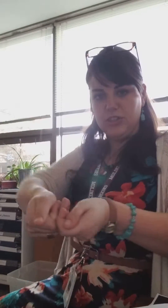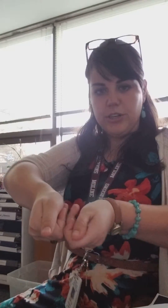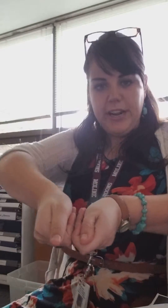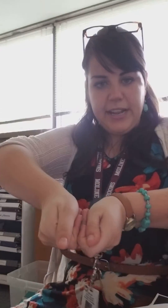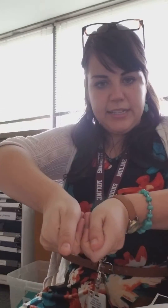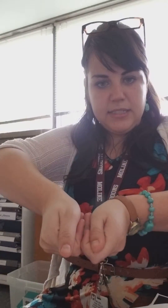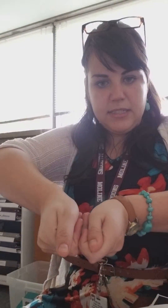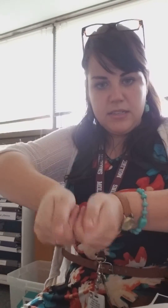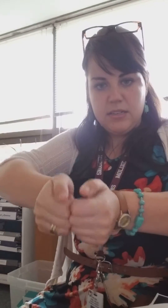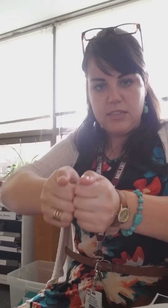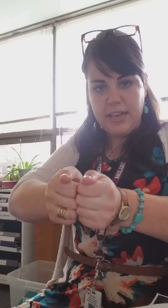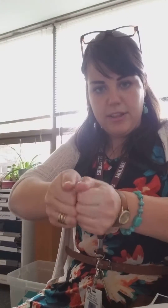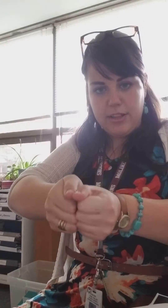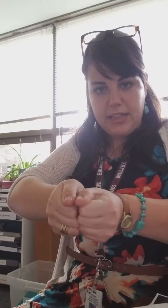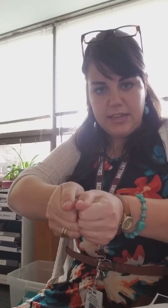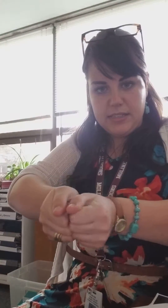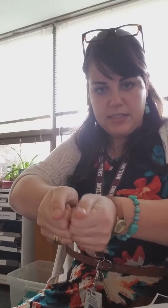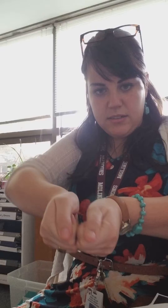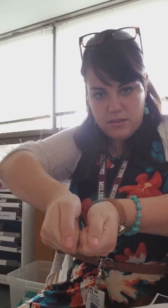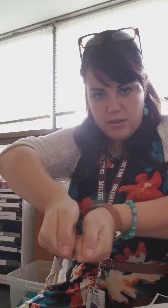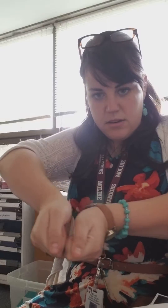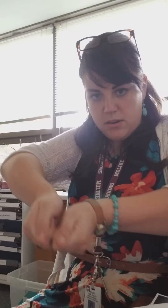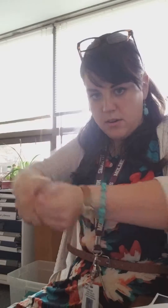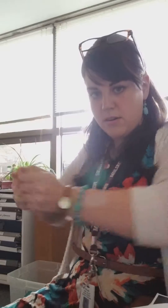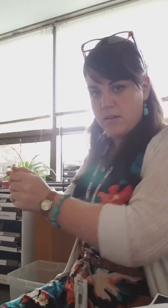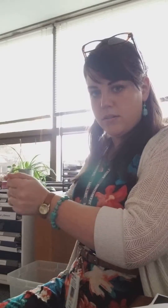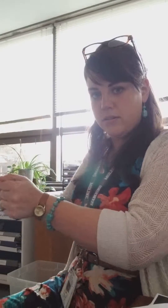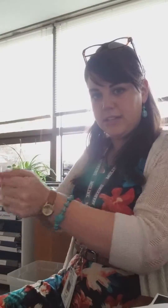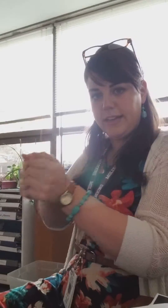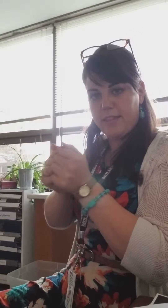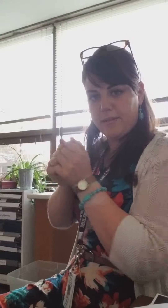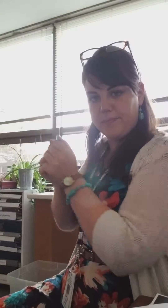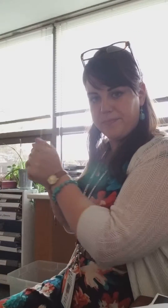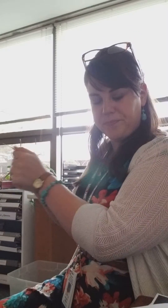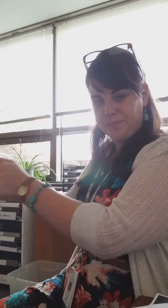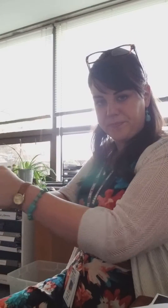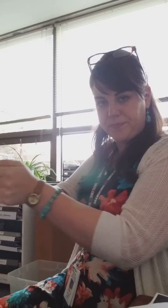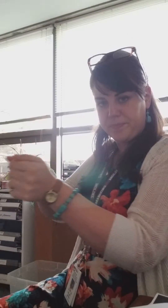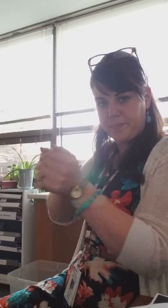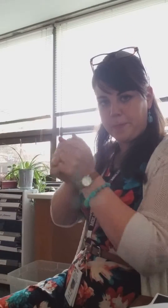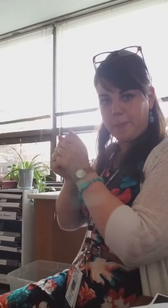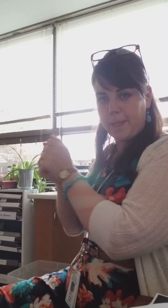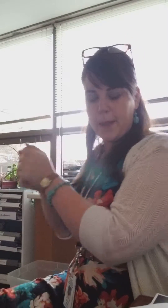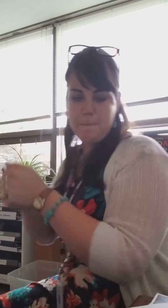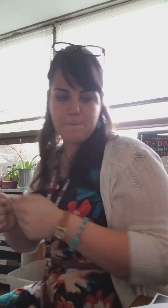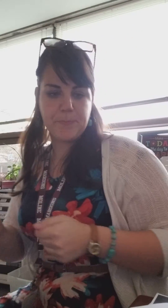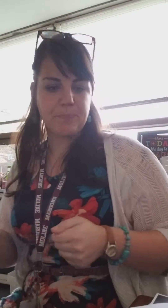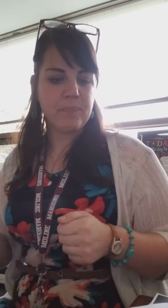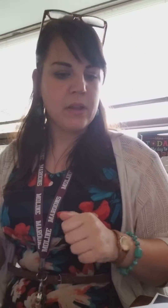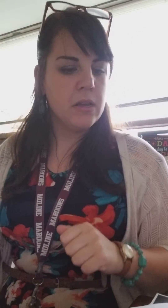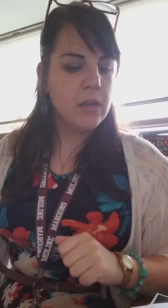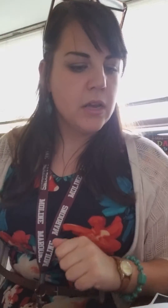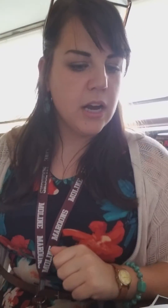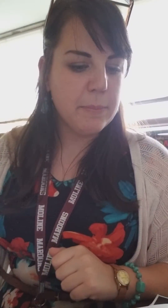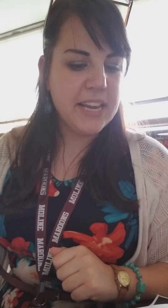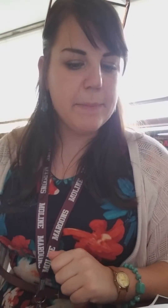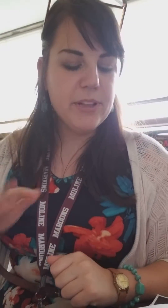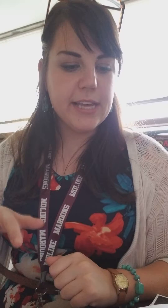your hands together like this. Together. Okay. And I put that in